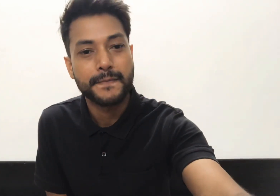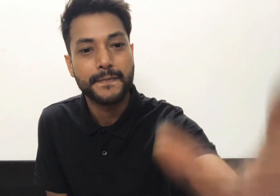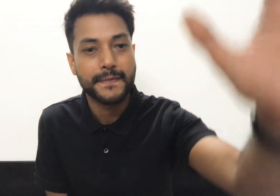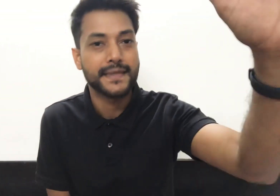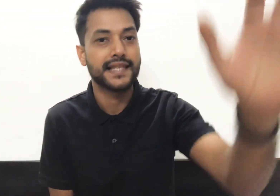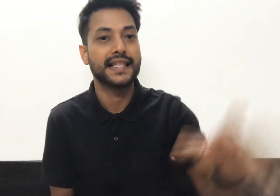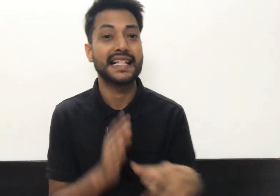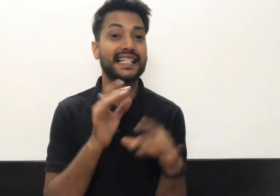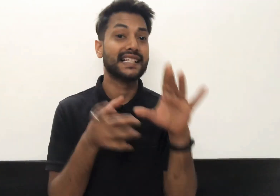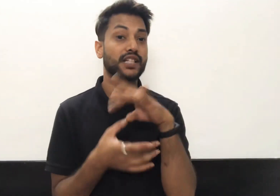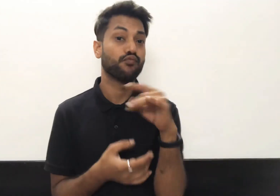ever…